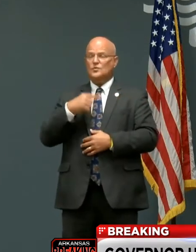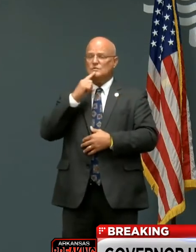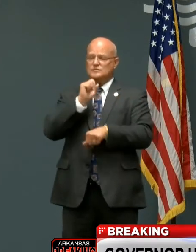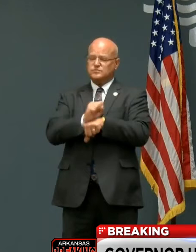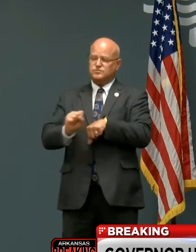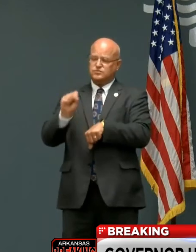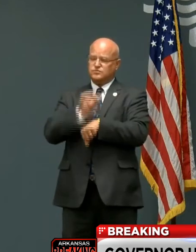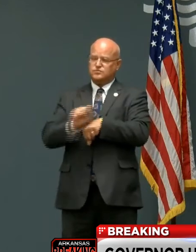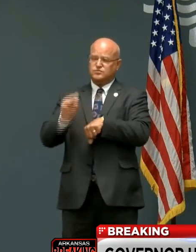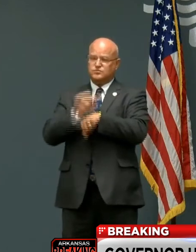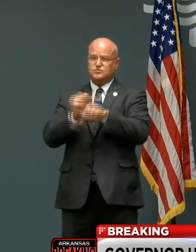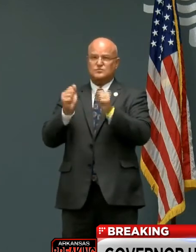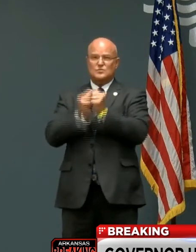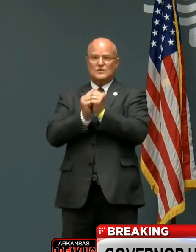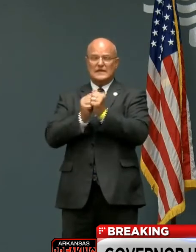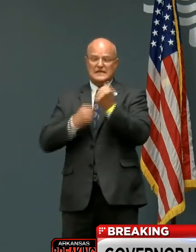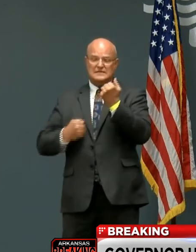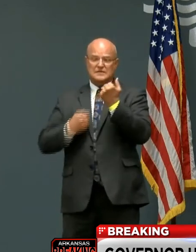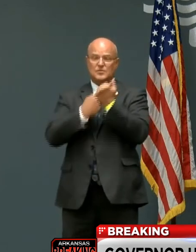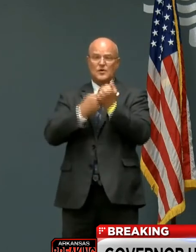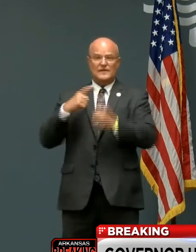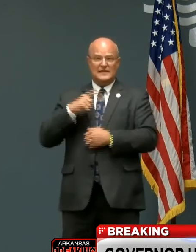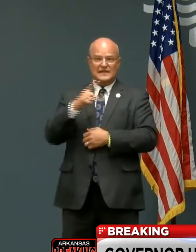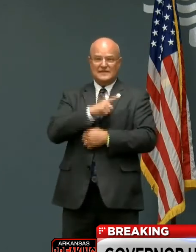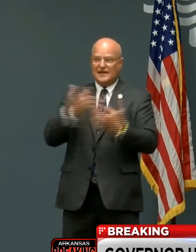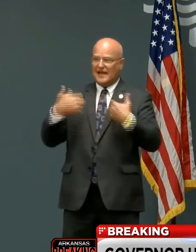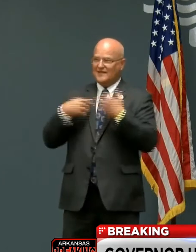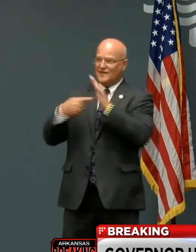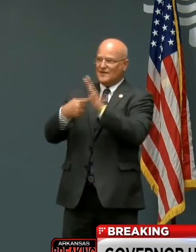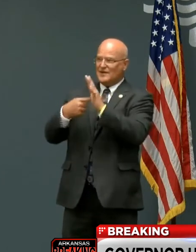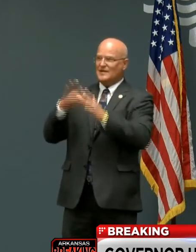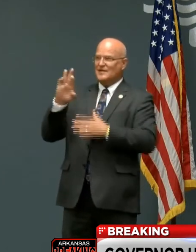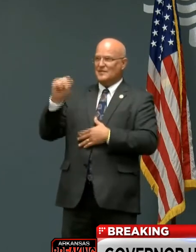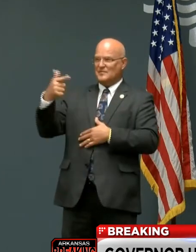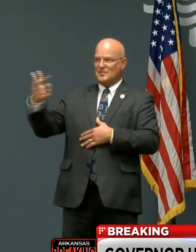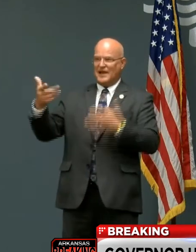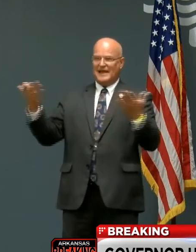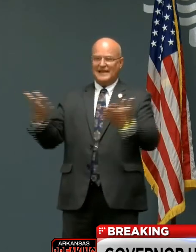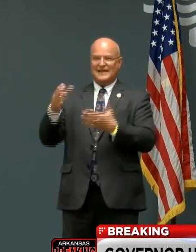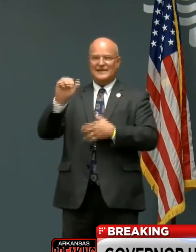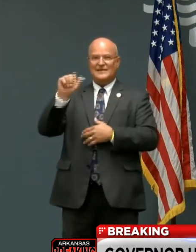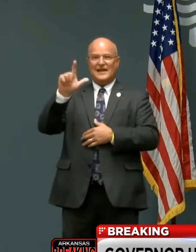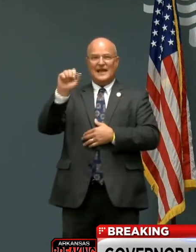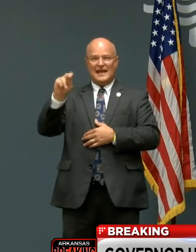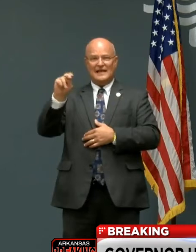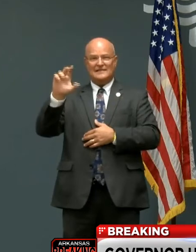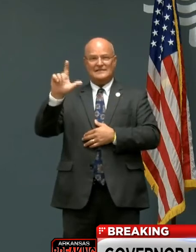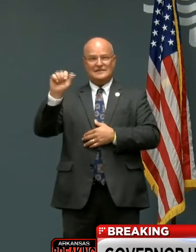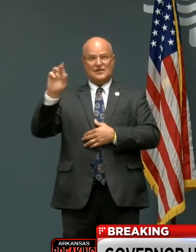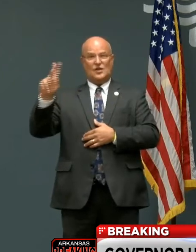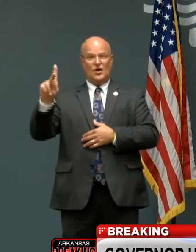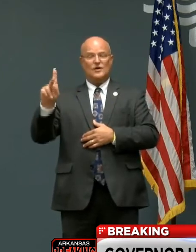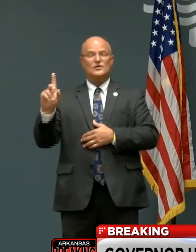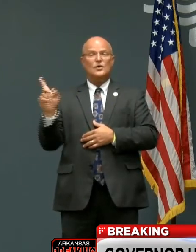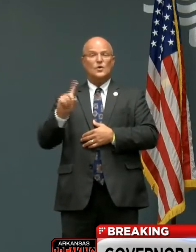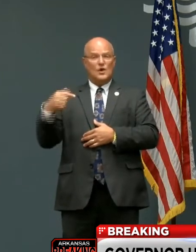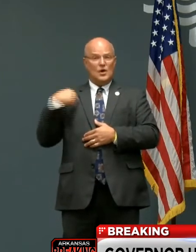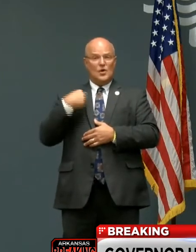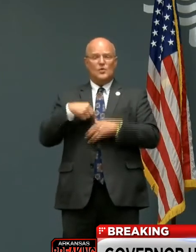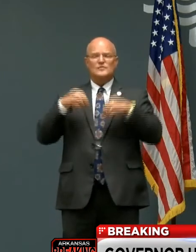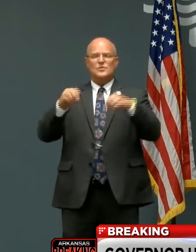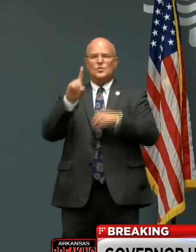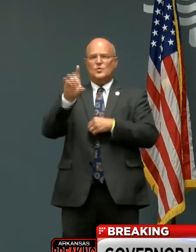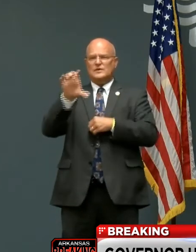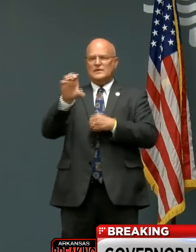working hard with the support of the legislature, and we have Representative Bragg here and Senator Alan Clark, where we have put